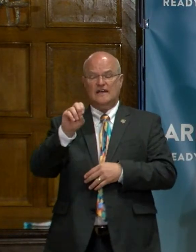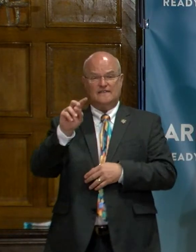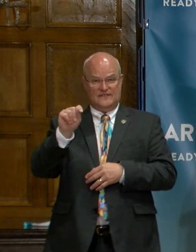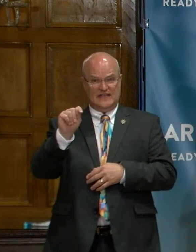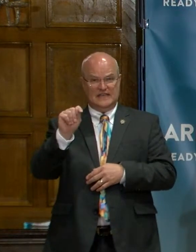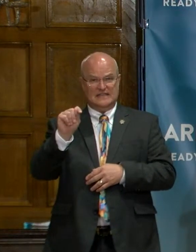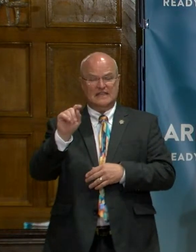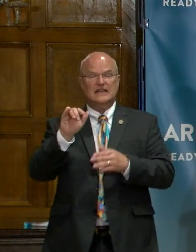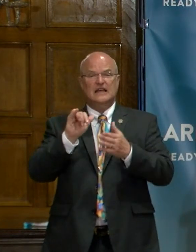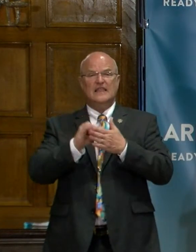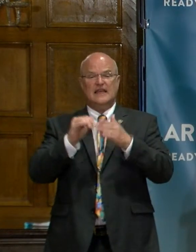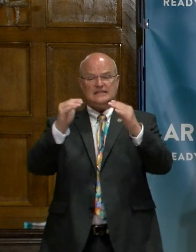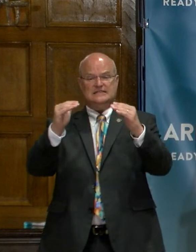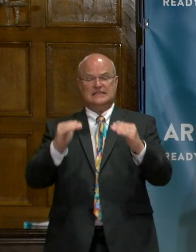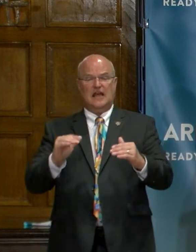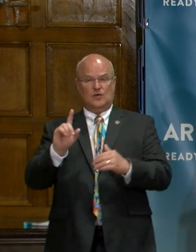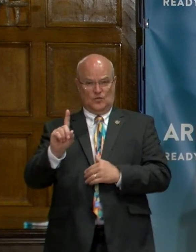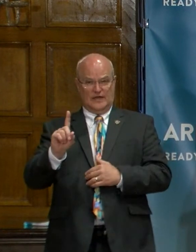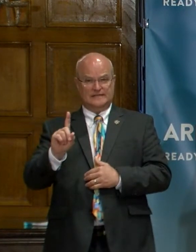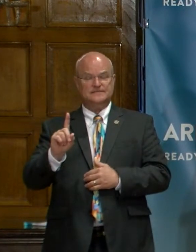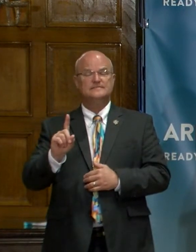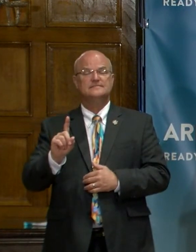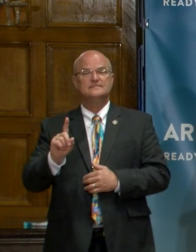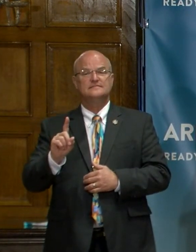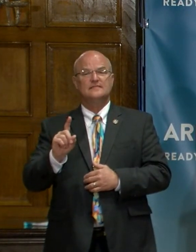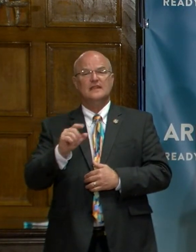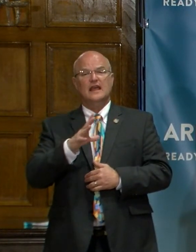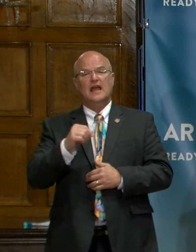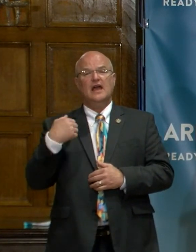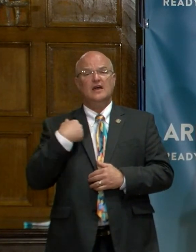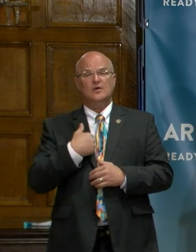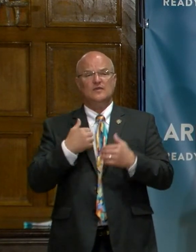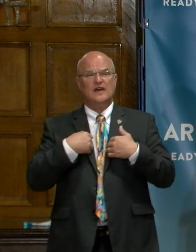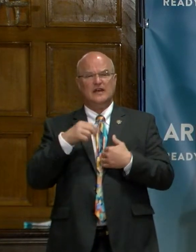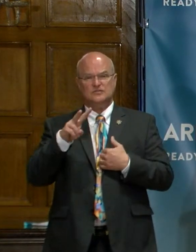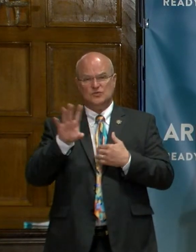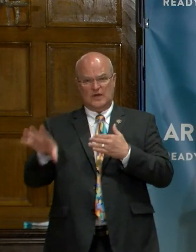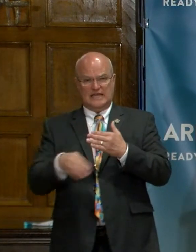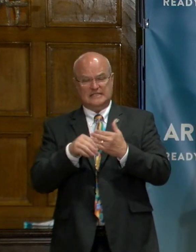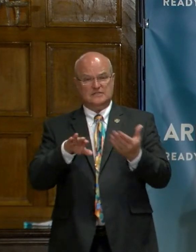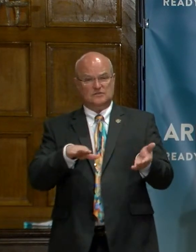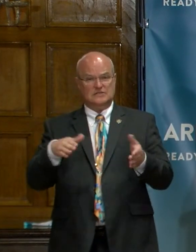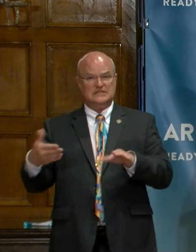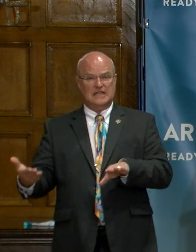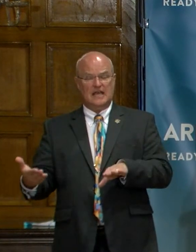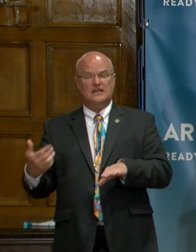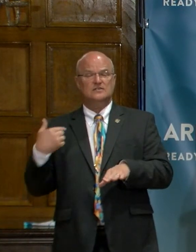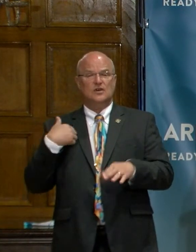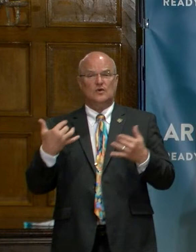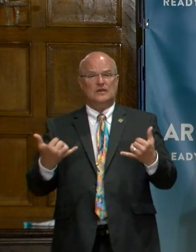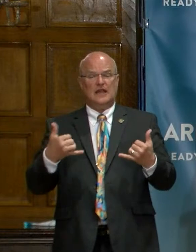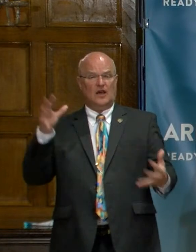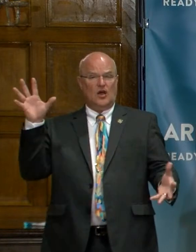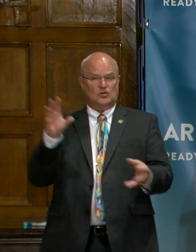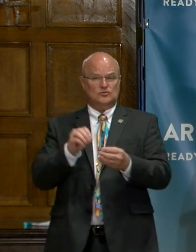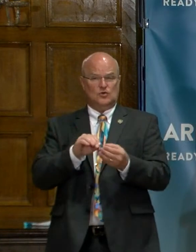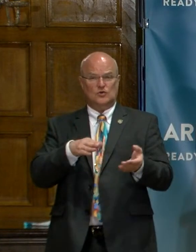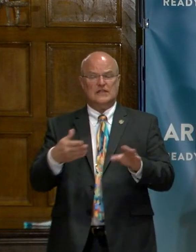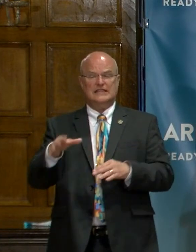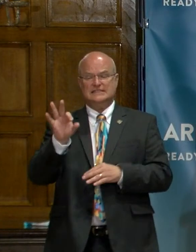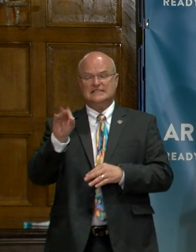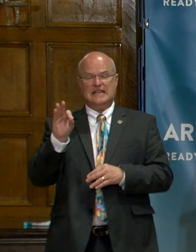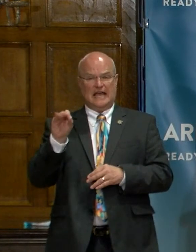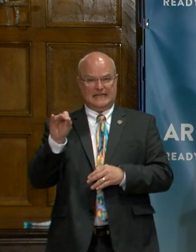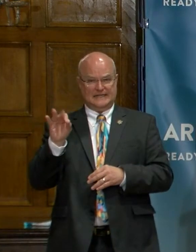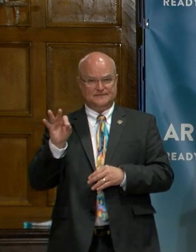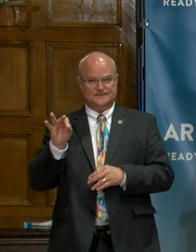ventilator. That's down 1 from yesterday. And we've had 2 additional deaths, so our total deaths is